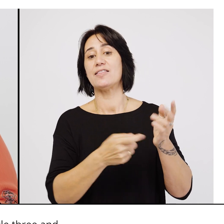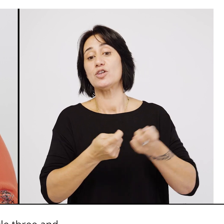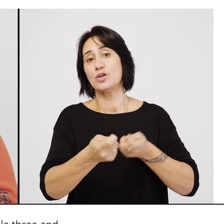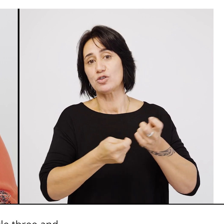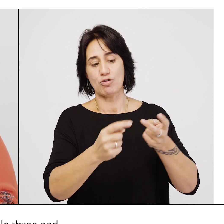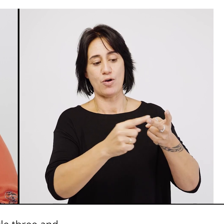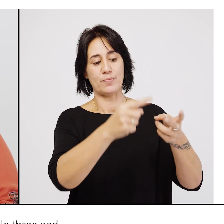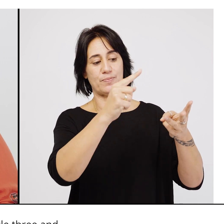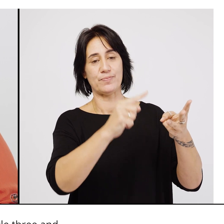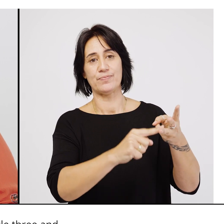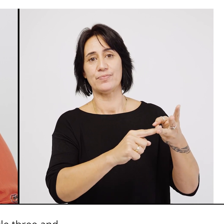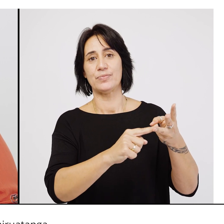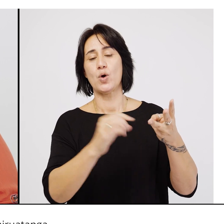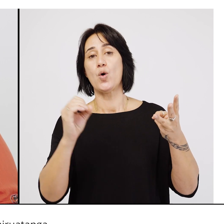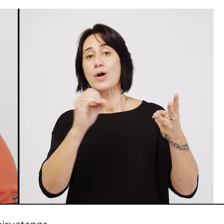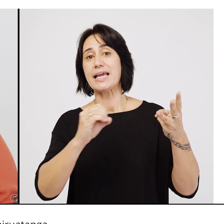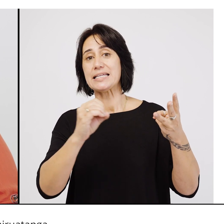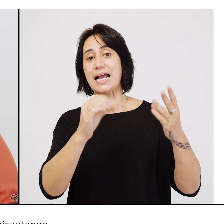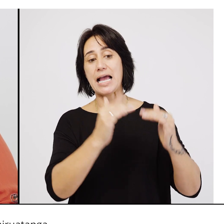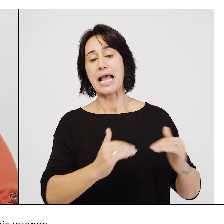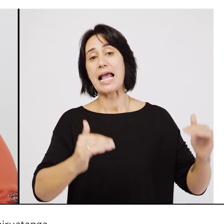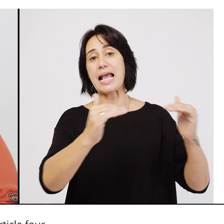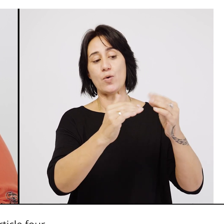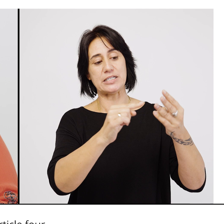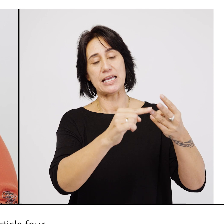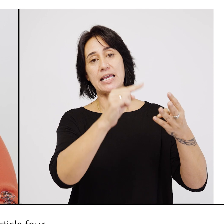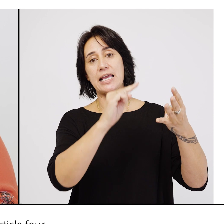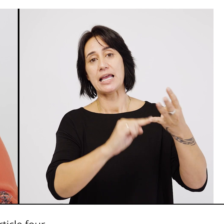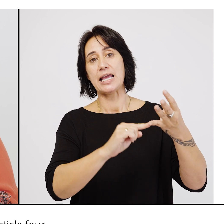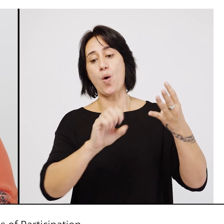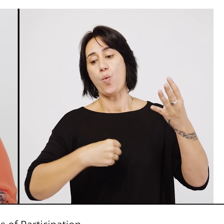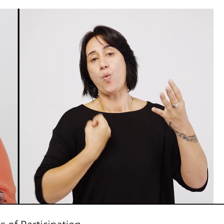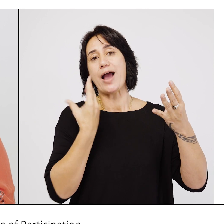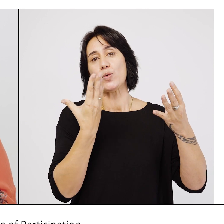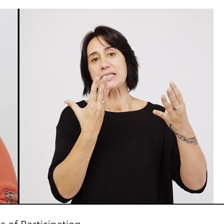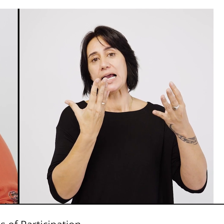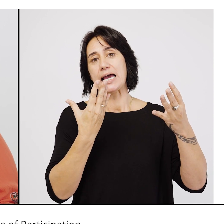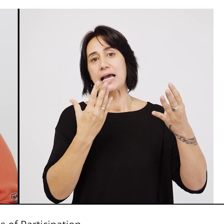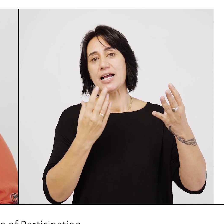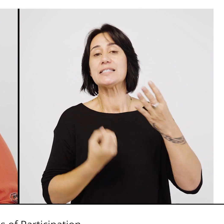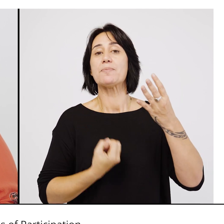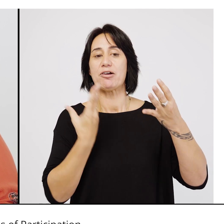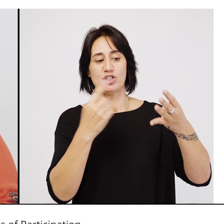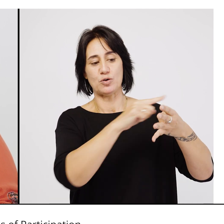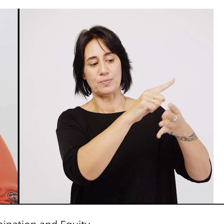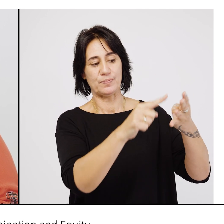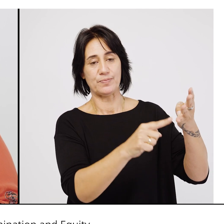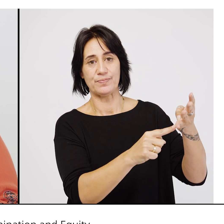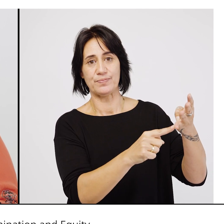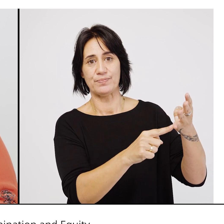Ōritetanga, Article 3, and Wairuatanga, Article 4. The values of